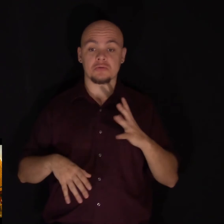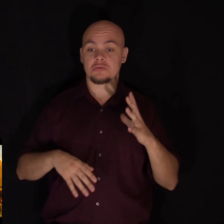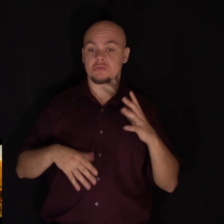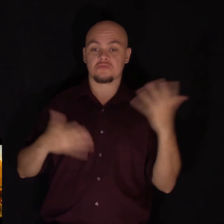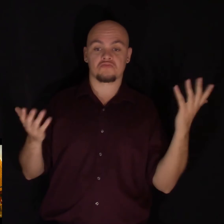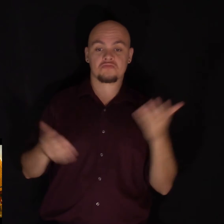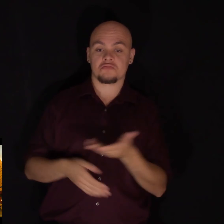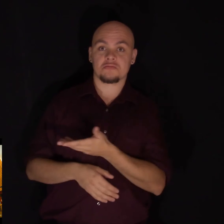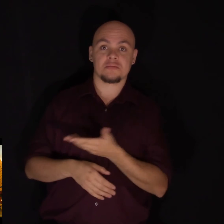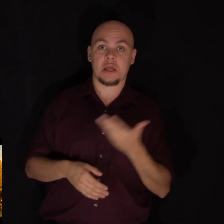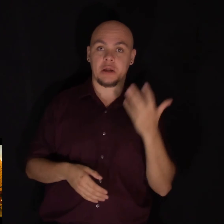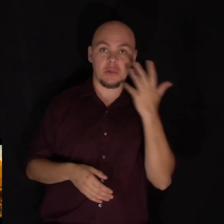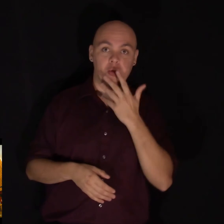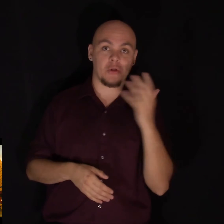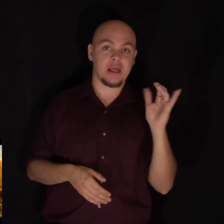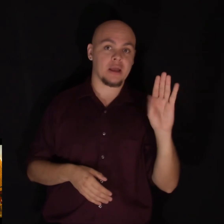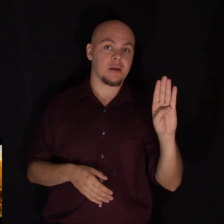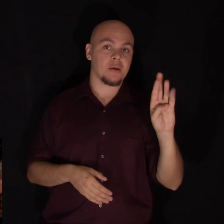world could be like Burning Man.